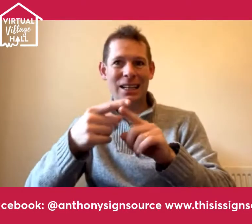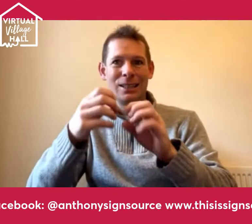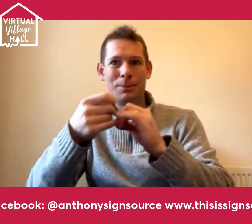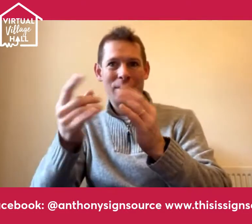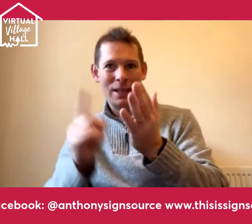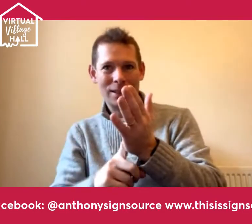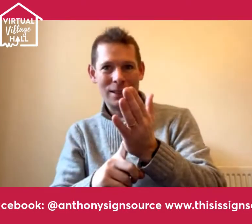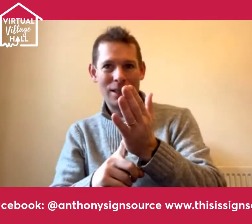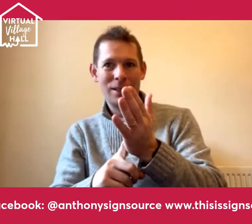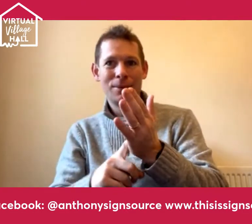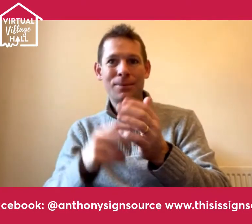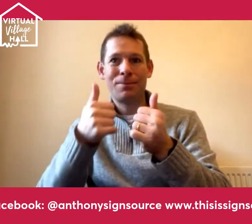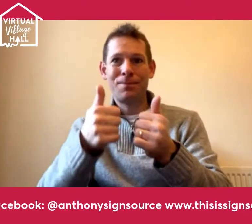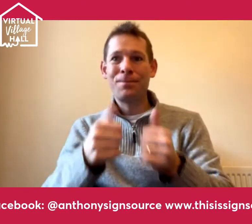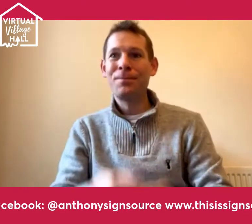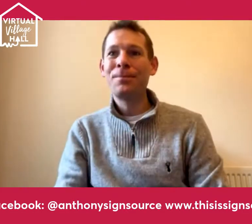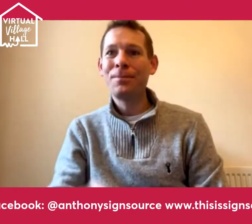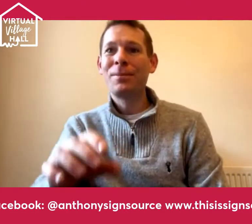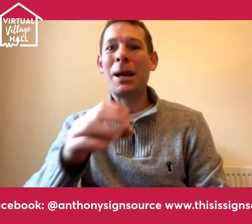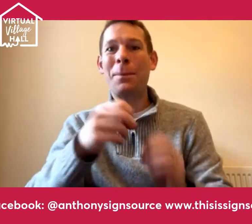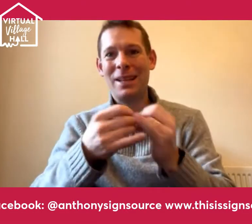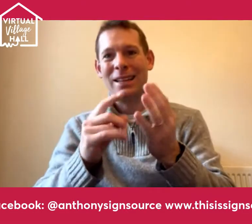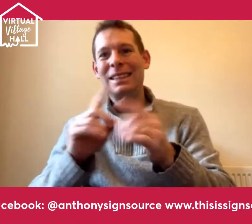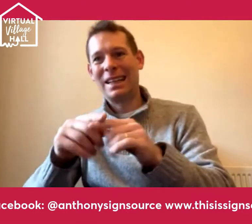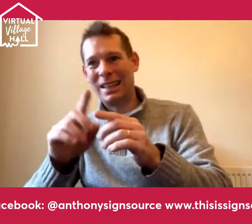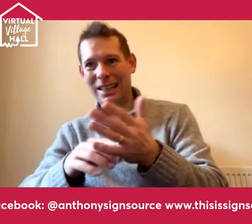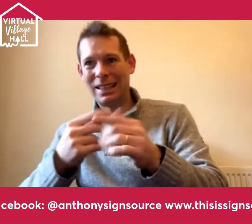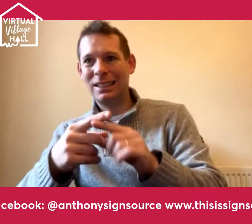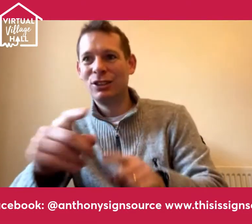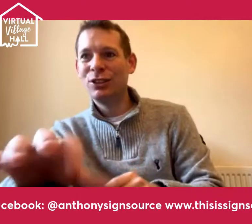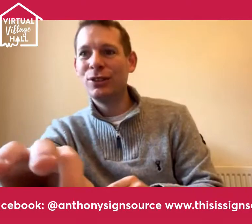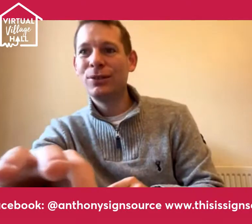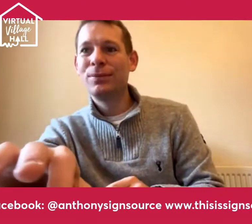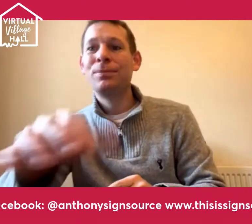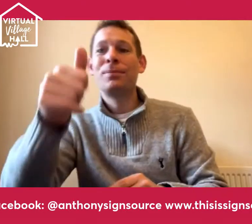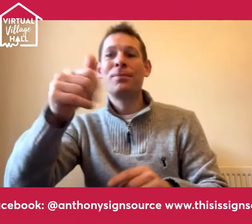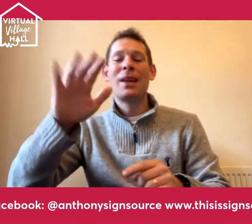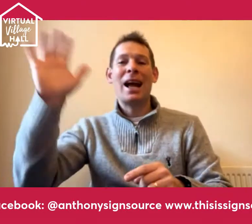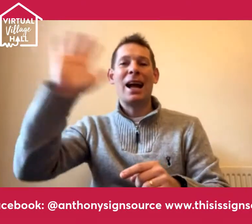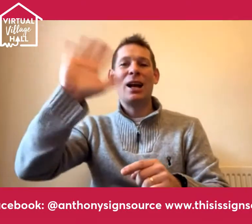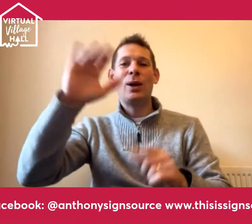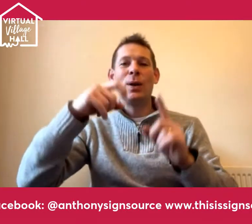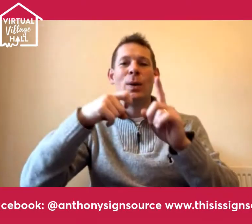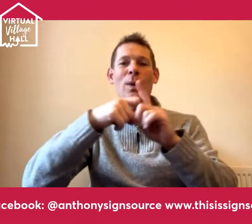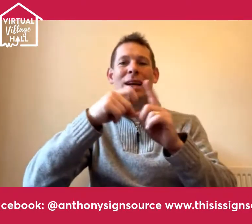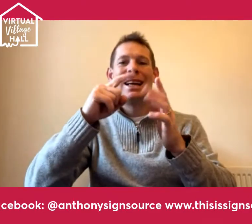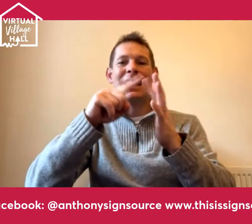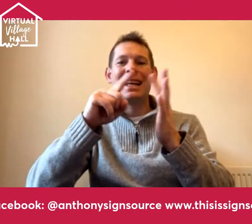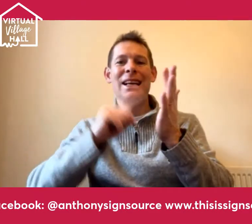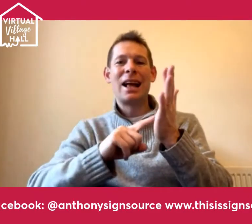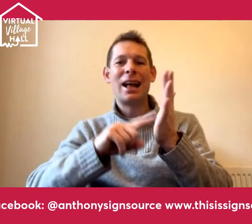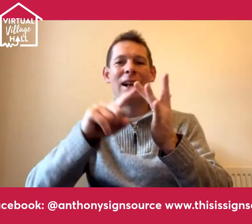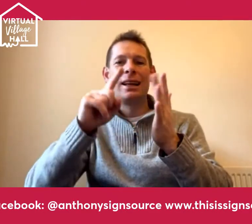in English. So that means we can have it accessible in BSL and English. Good morning,